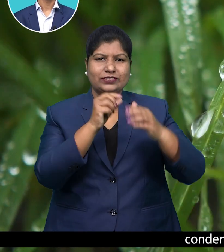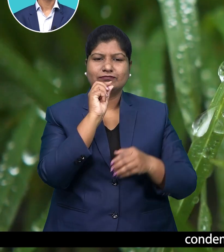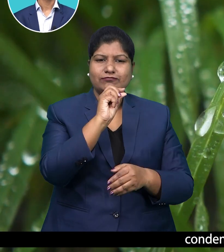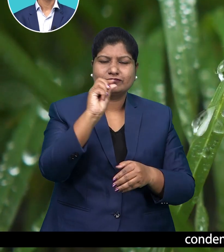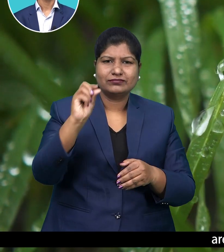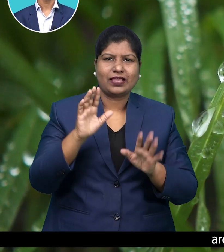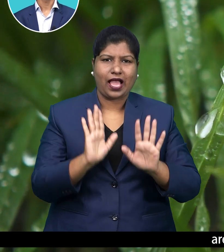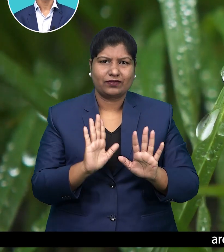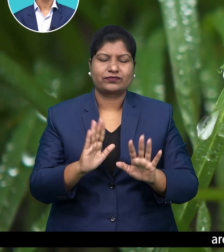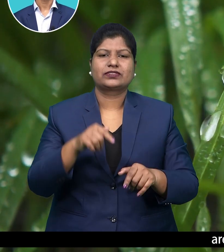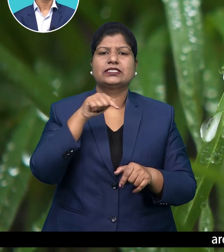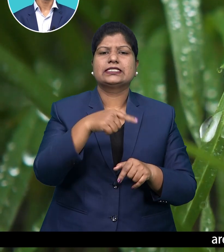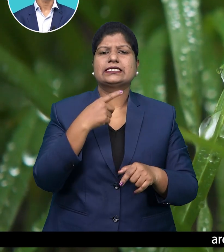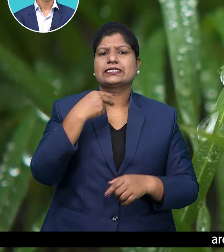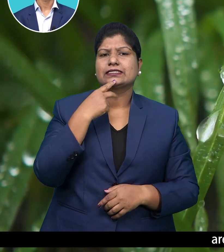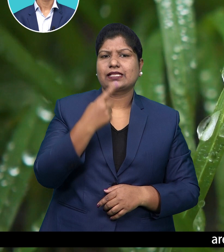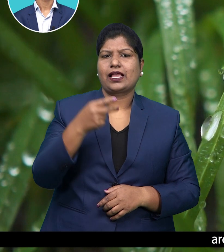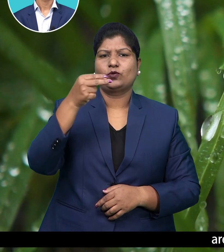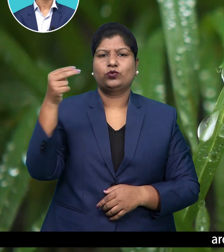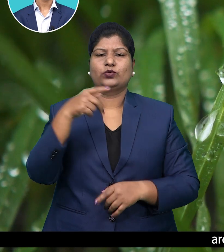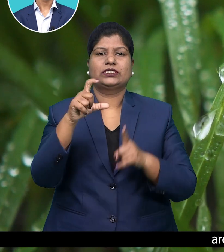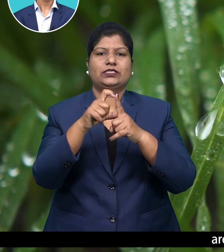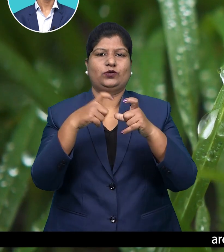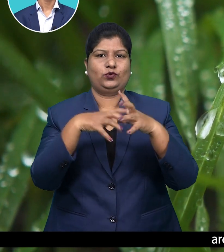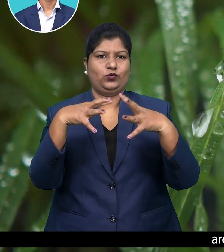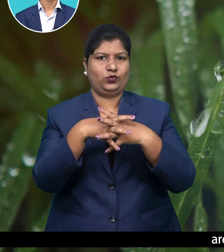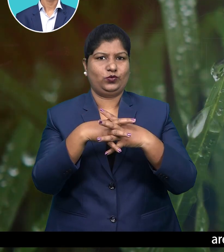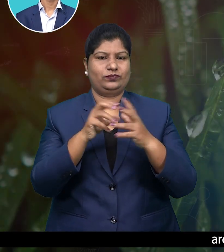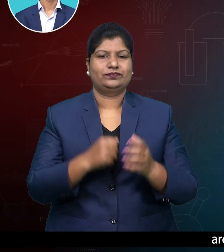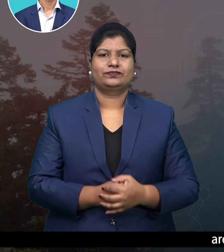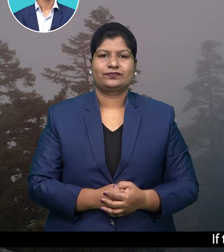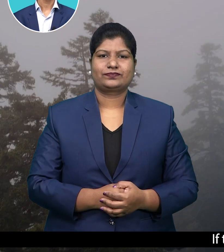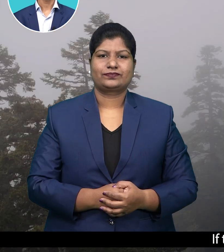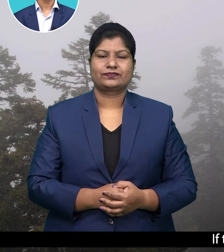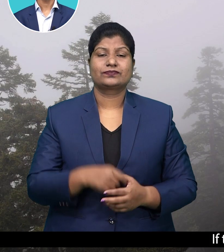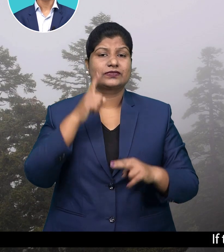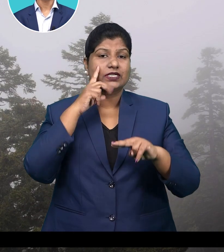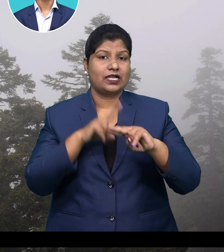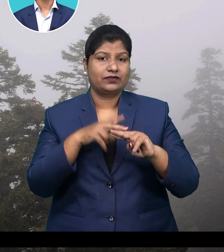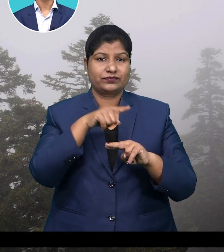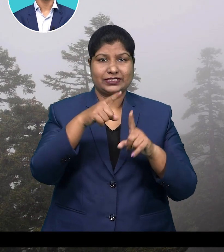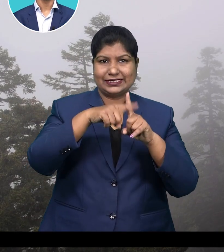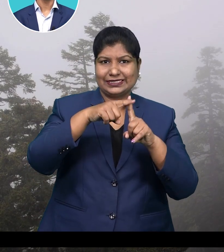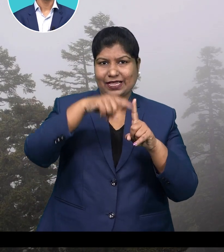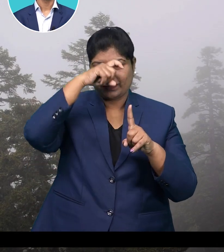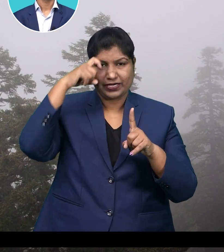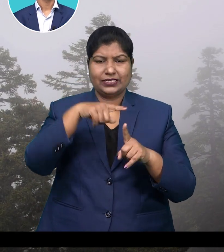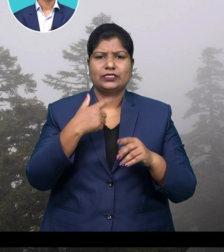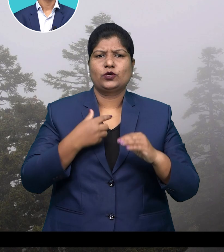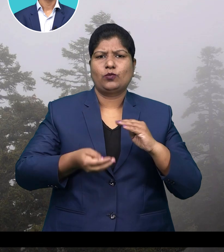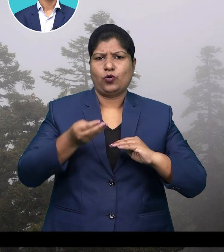surfaces are known as dew. If the temperature falls further,